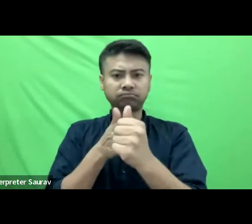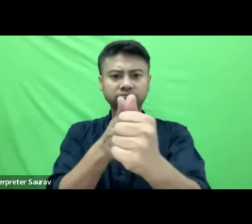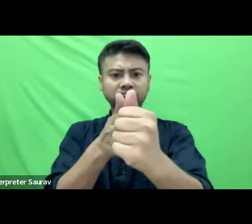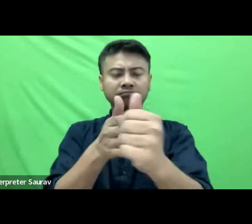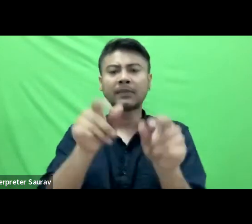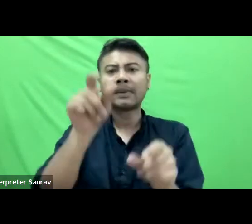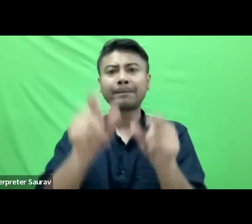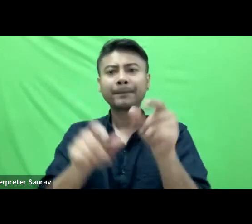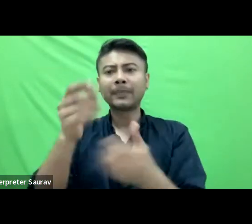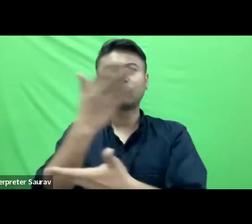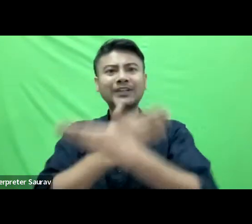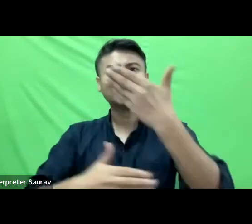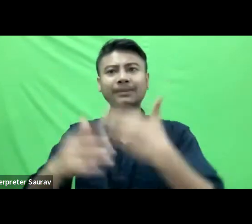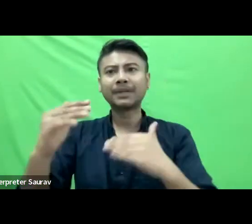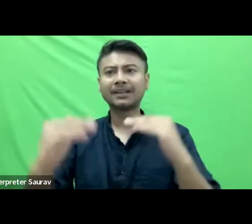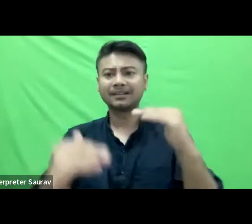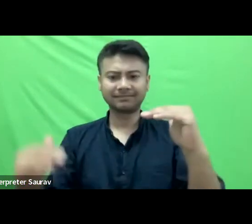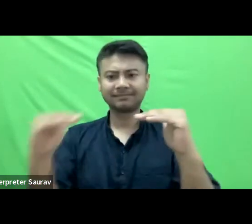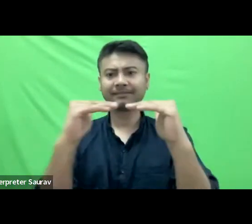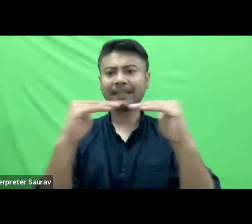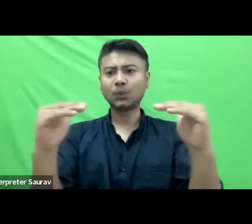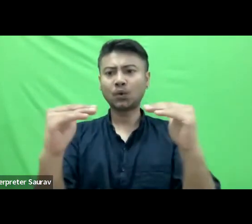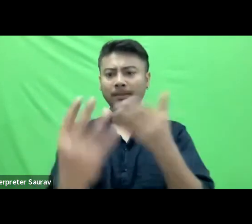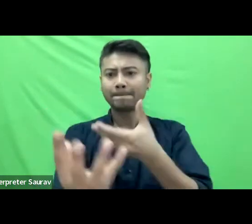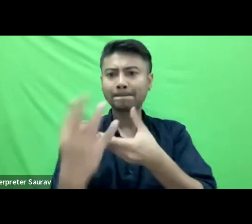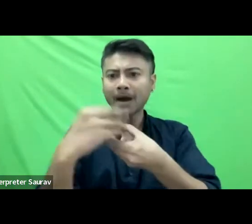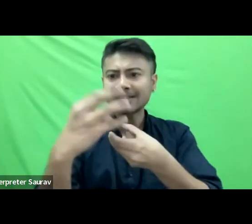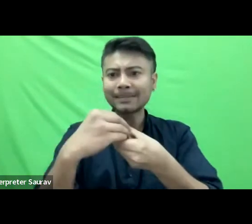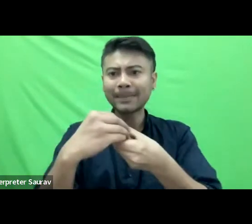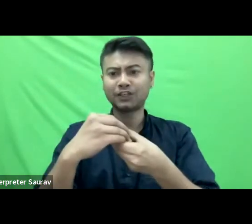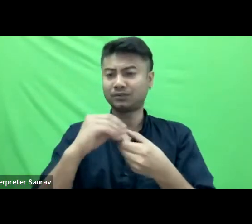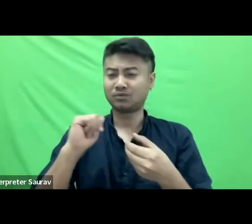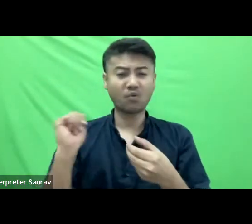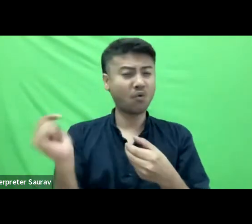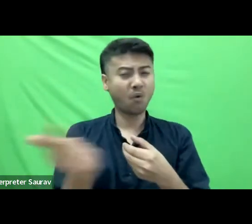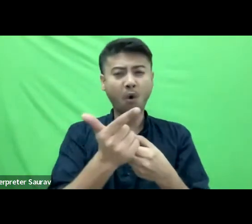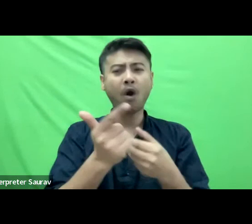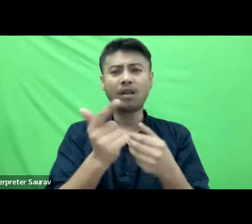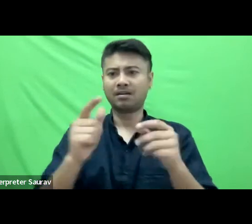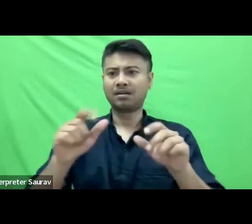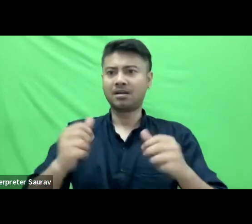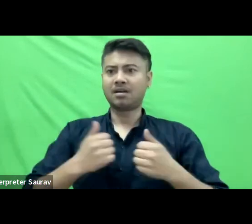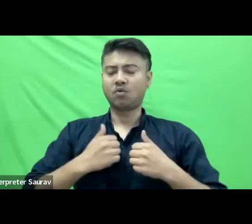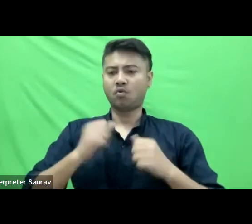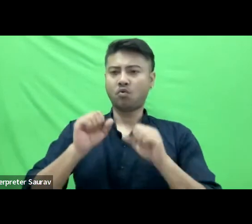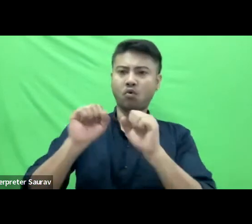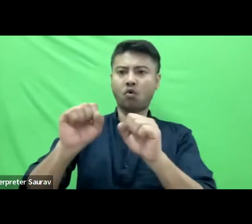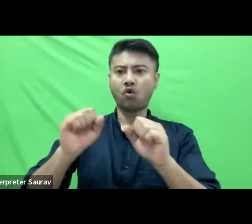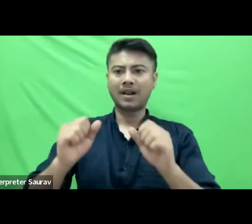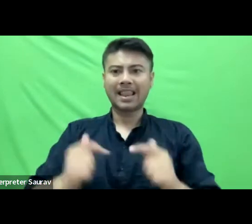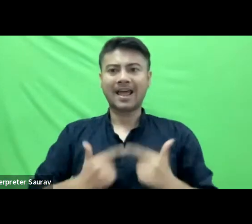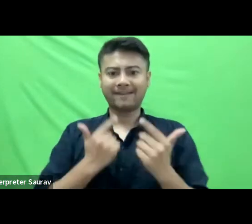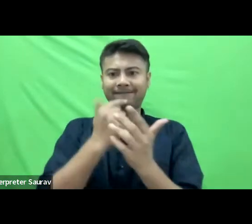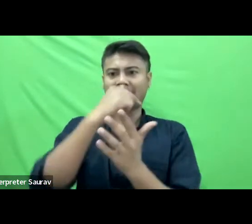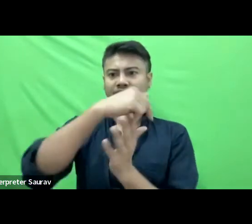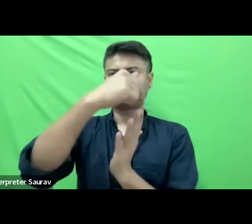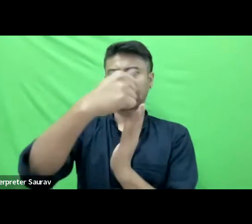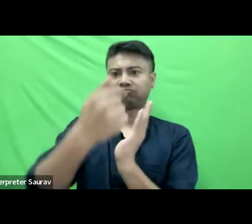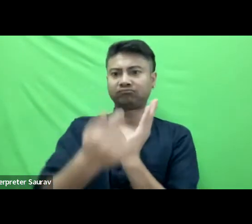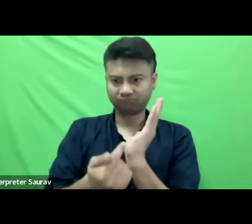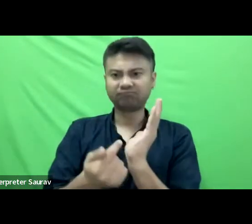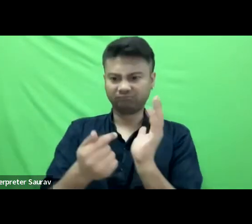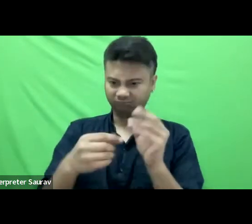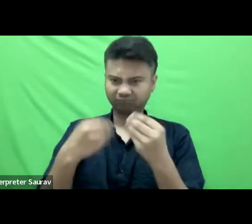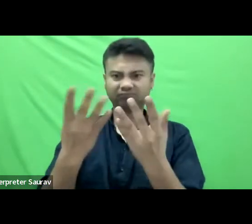of persons with disabilities in all aspects of life. And I think that, now, of course, despite the